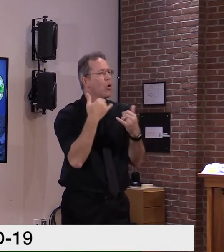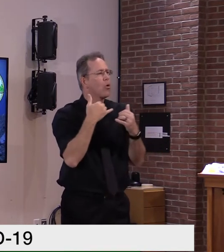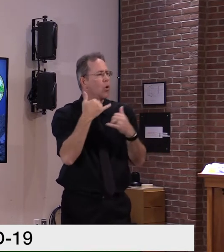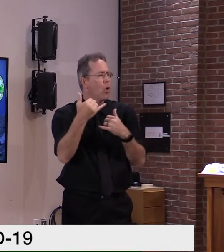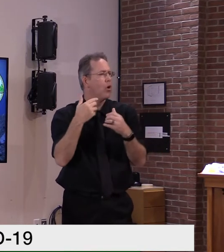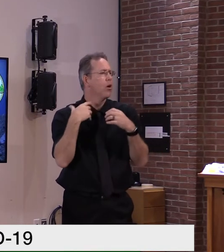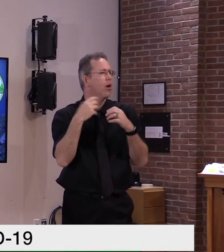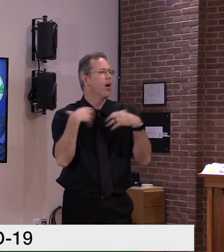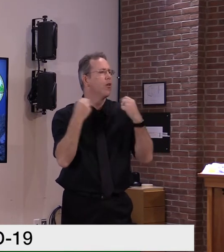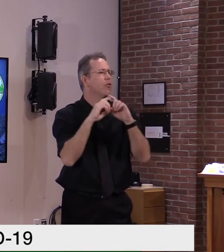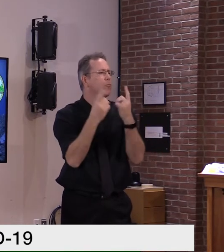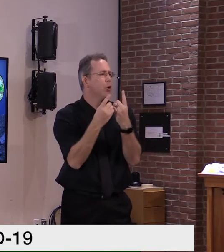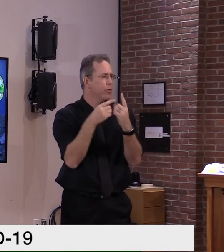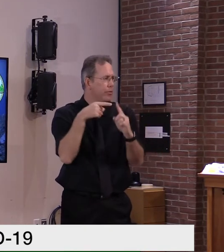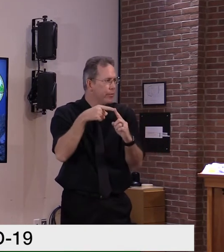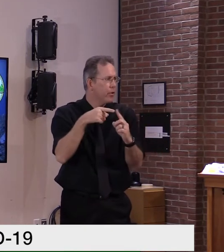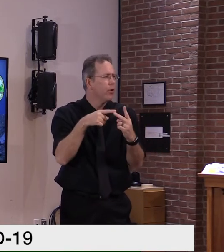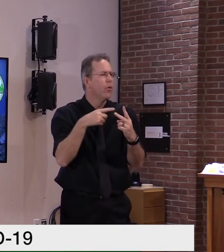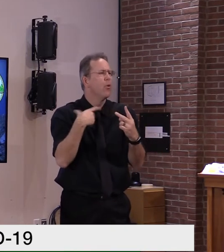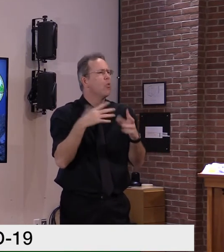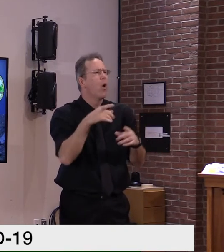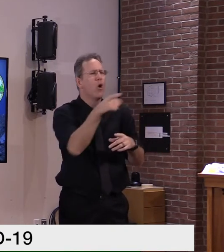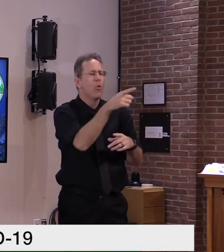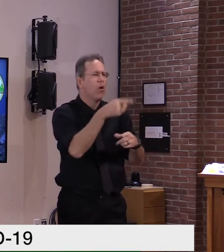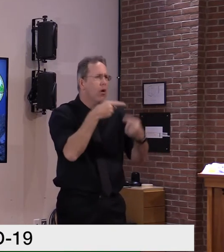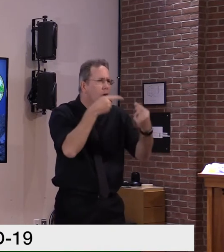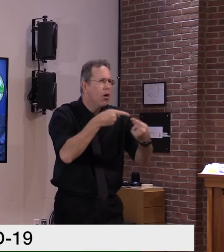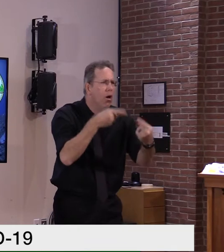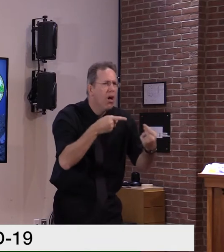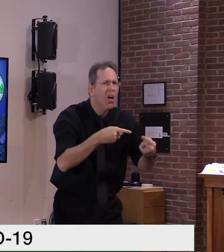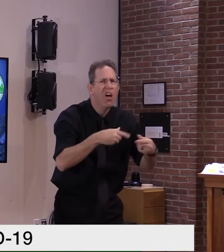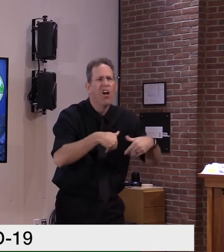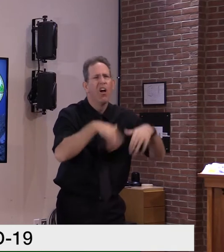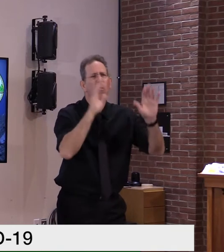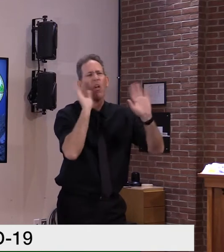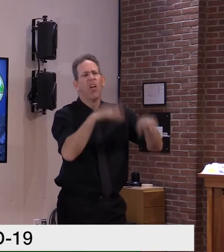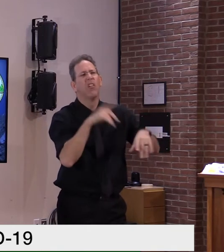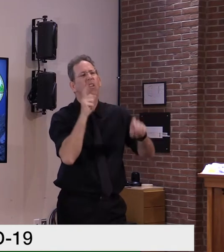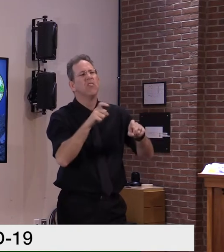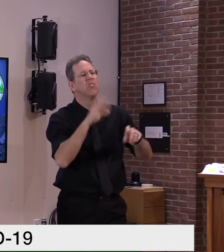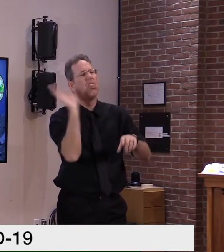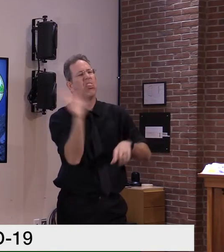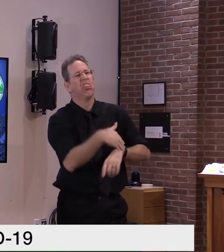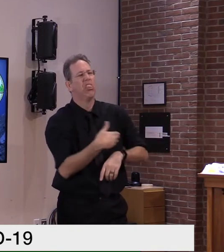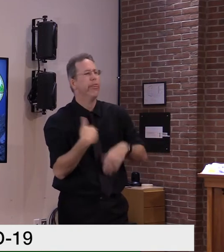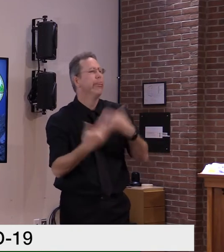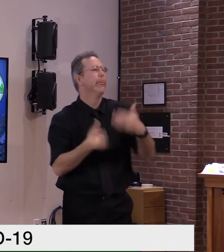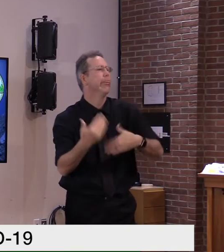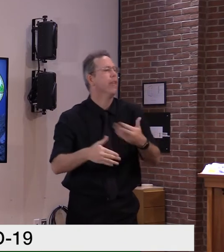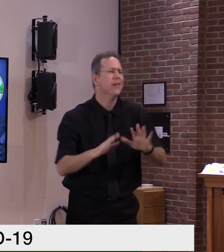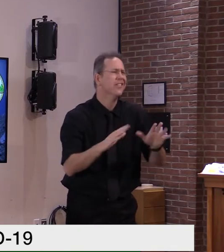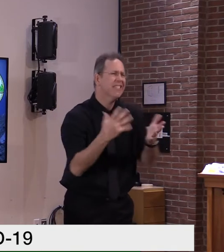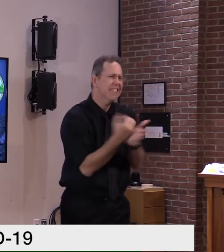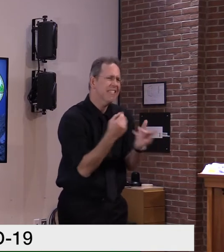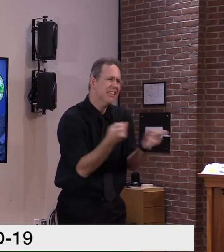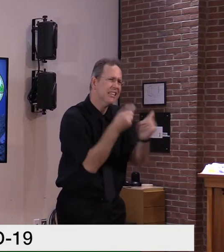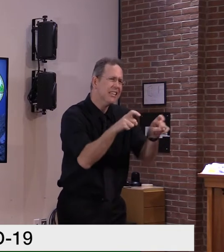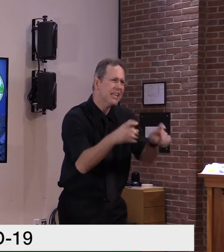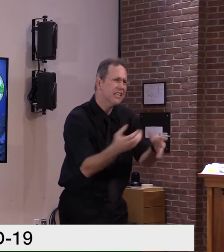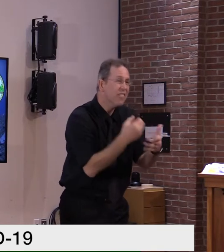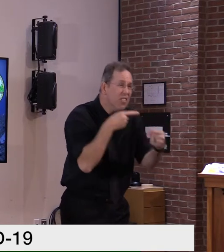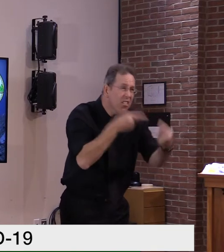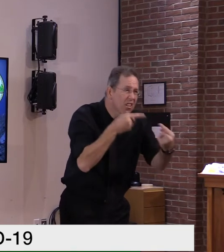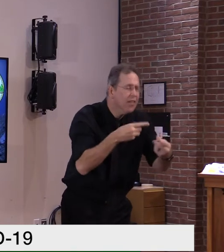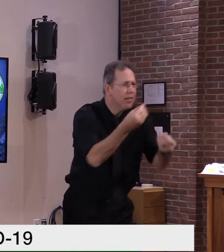We don't want anybody having difficulty getting registered. Okay, thank you. Okay, because he had said he called the health department and they told him